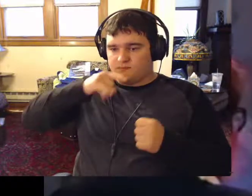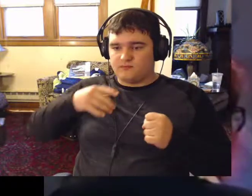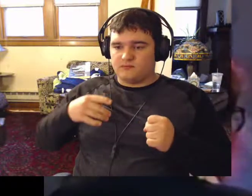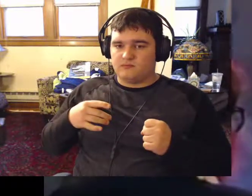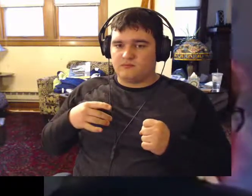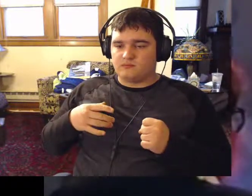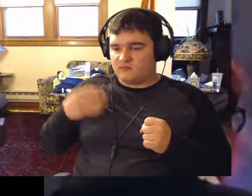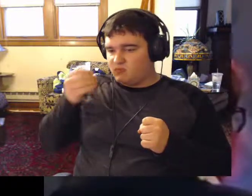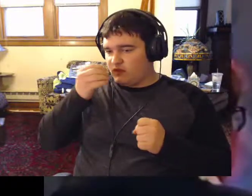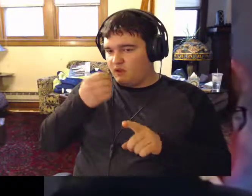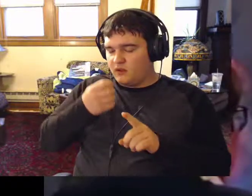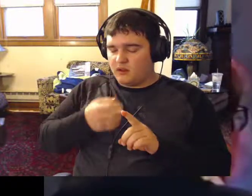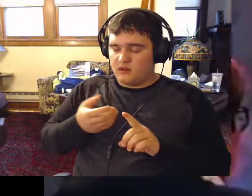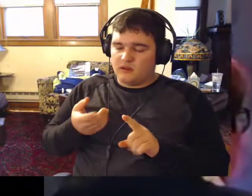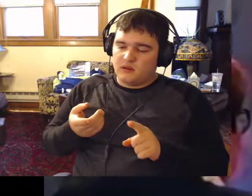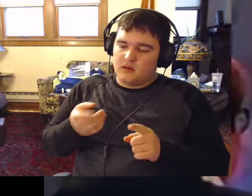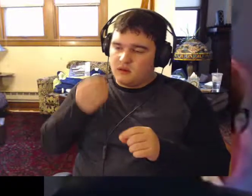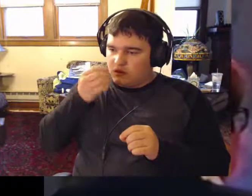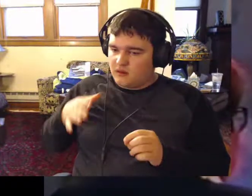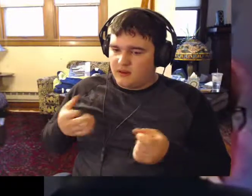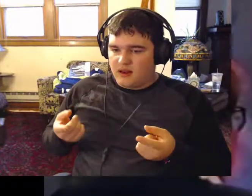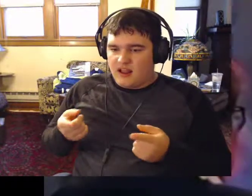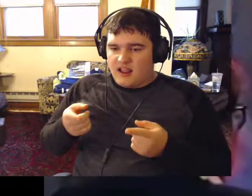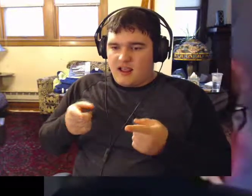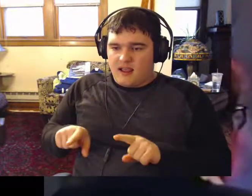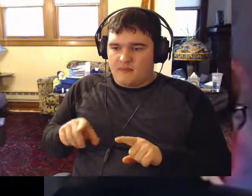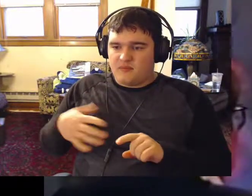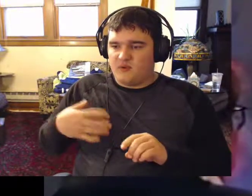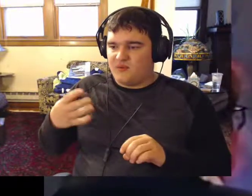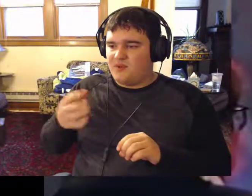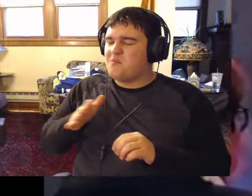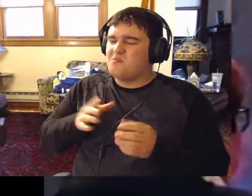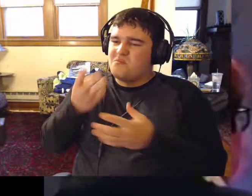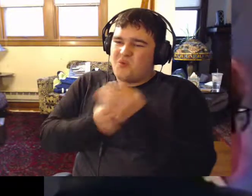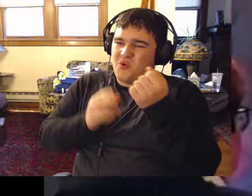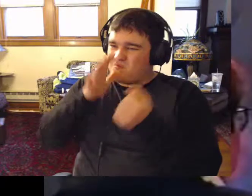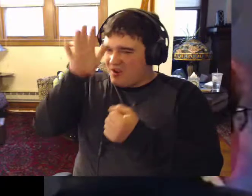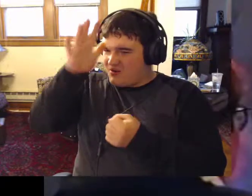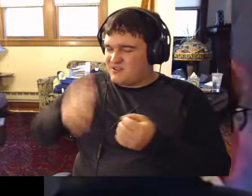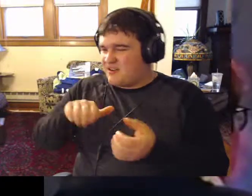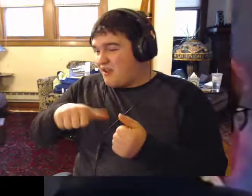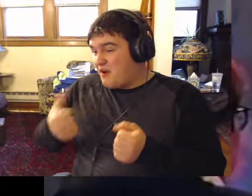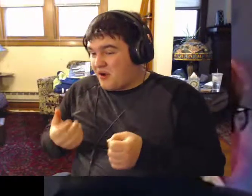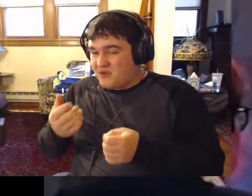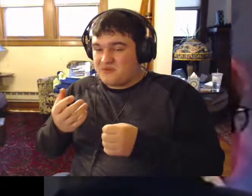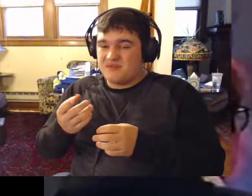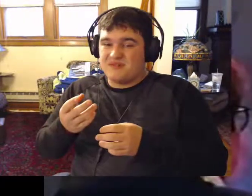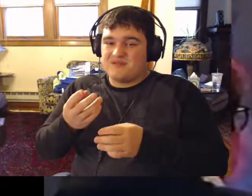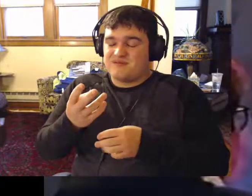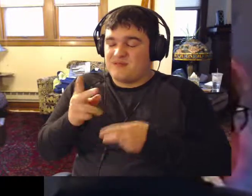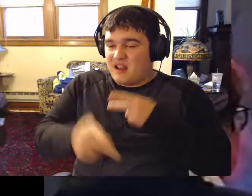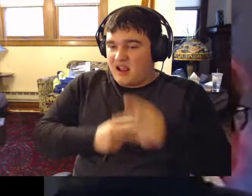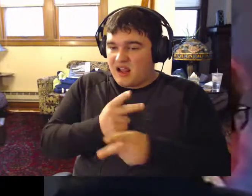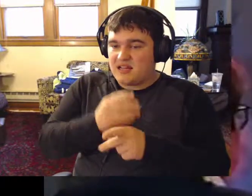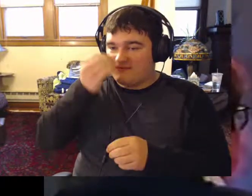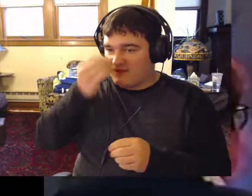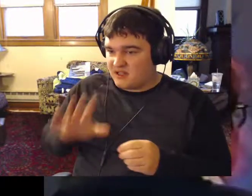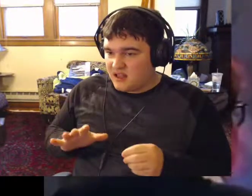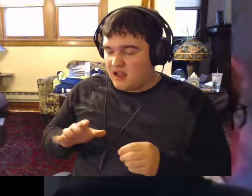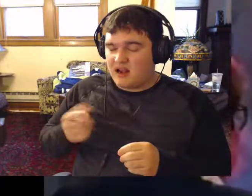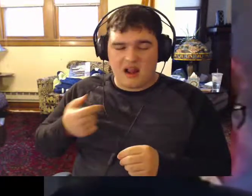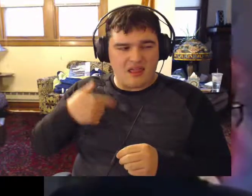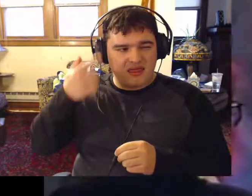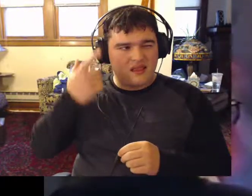parents. Perhaps they're both working. There's other kinds of neglect, and I think that we shouldn't